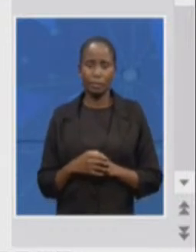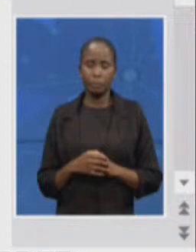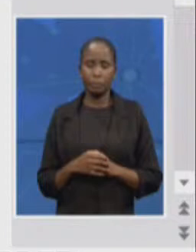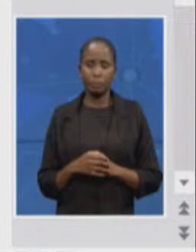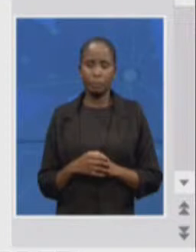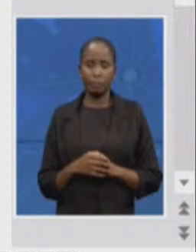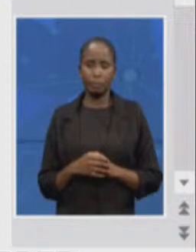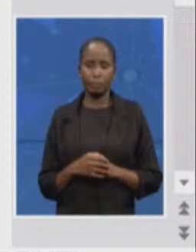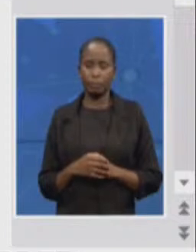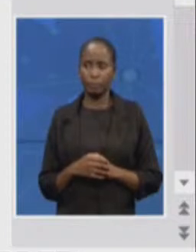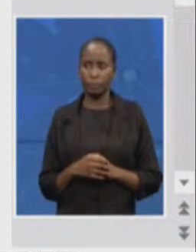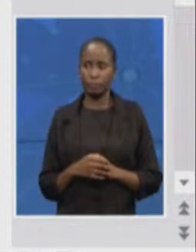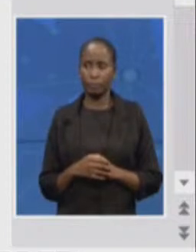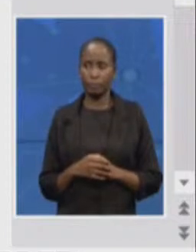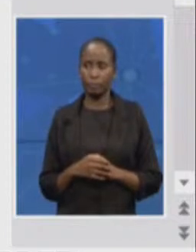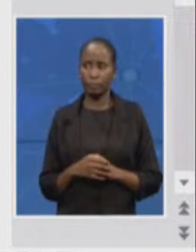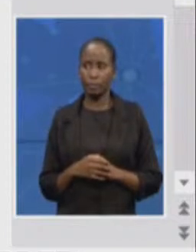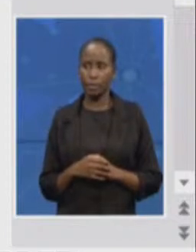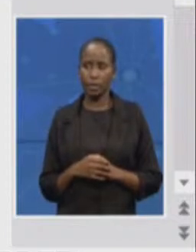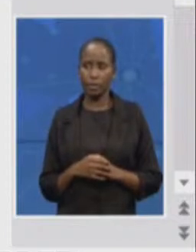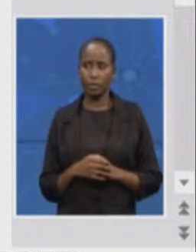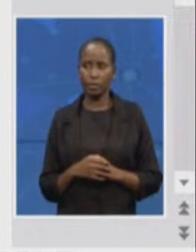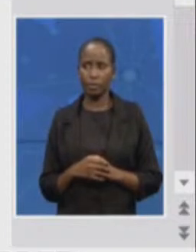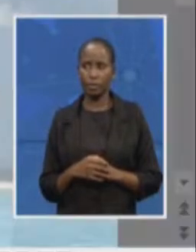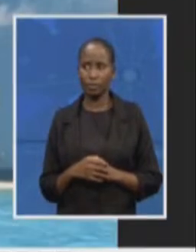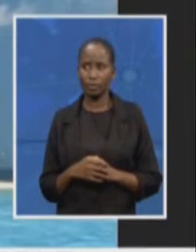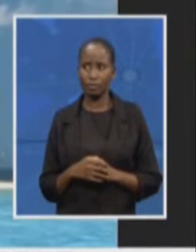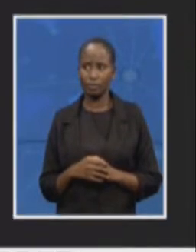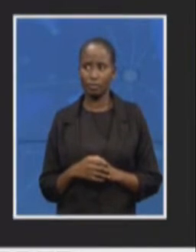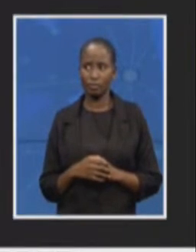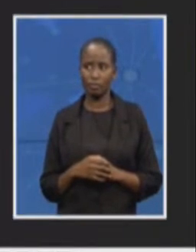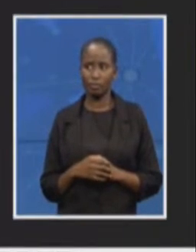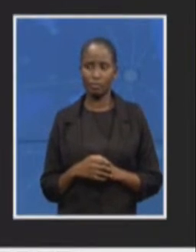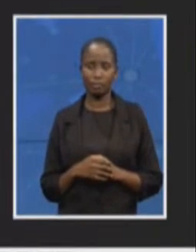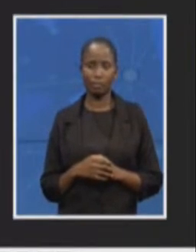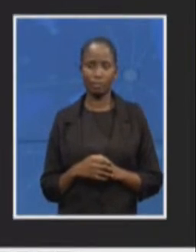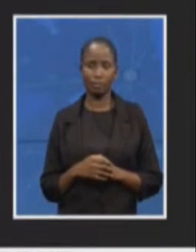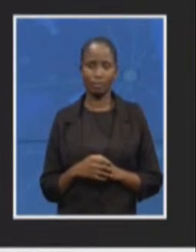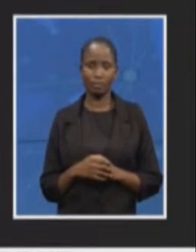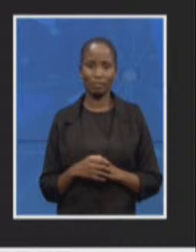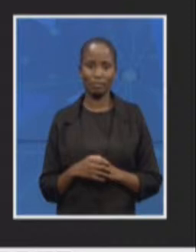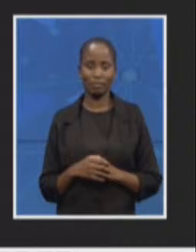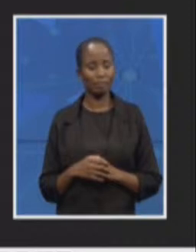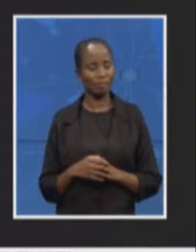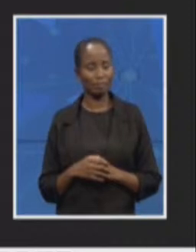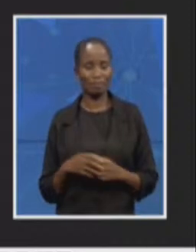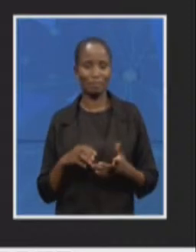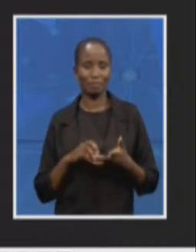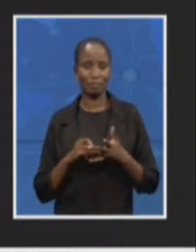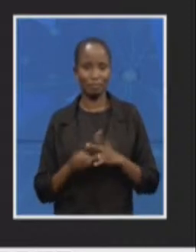Okay. Oops, sorry. That's not the right thing. I'm trying to get to show taskbar.